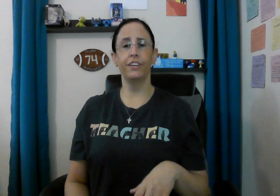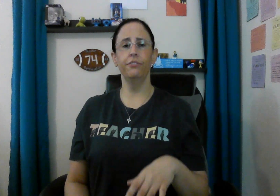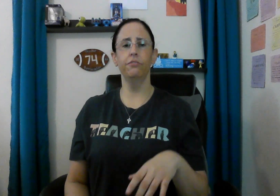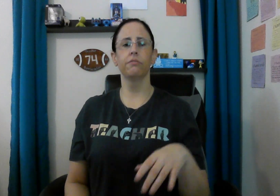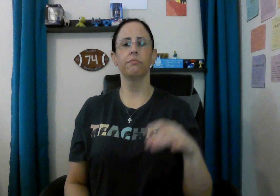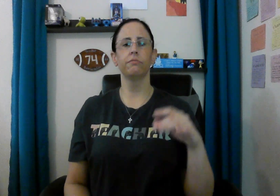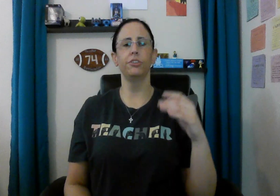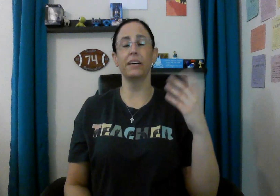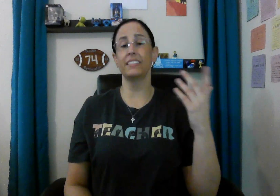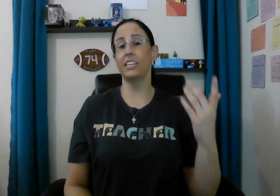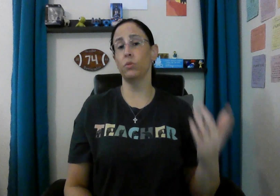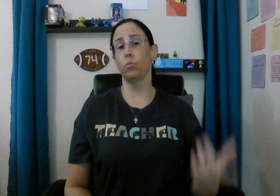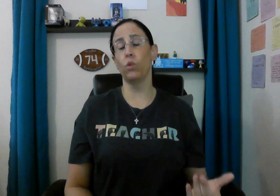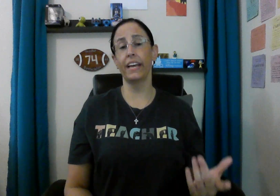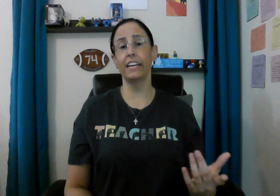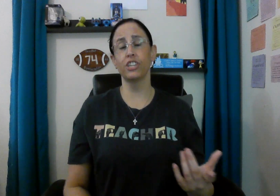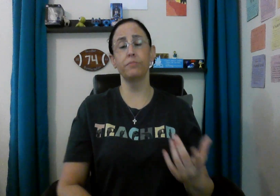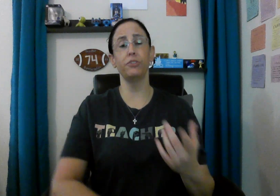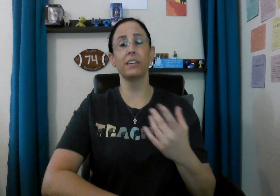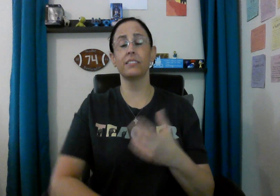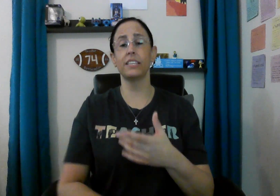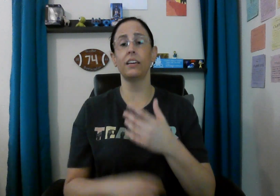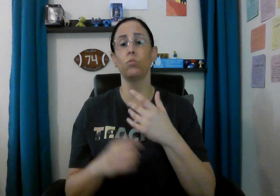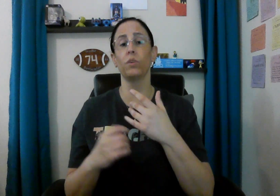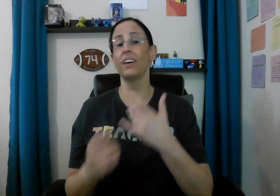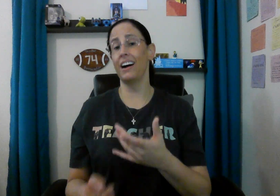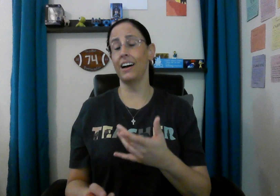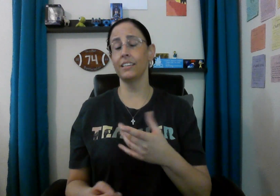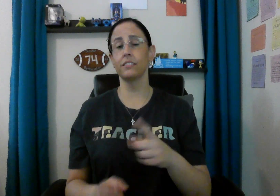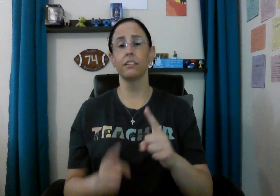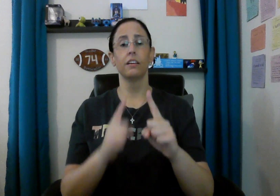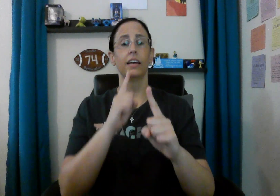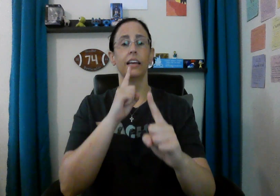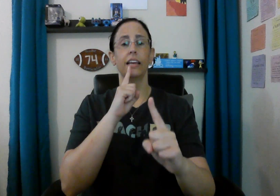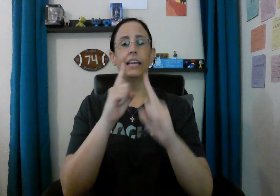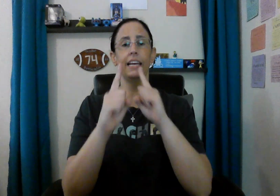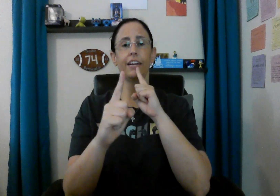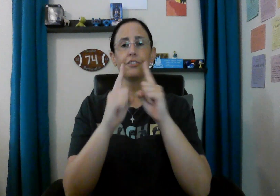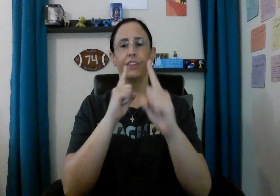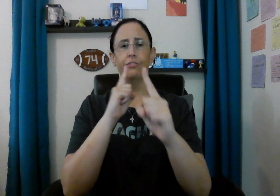Interview, you might see it with 1 hand shapes, you might see it with eyes. Interview